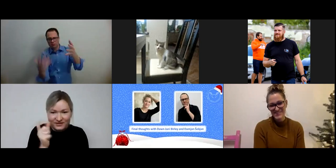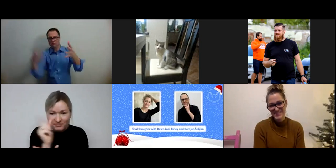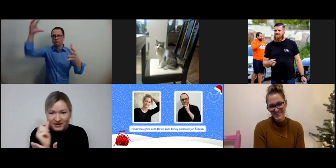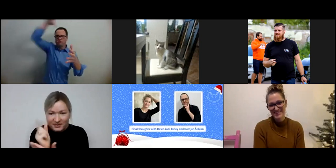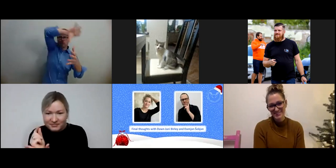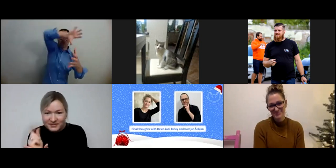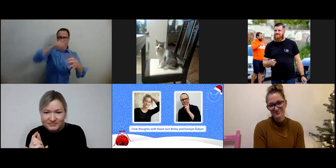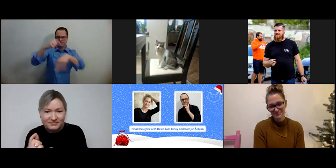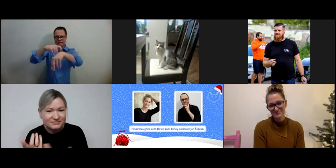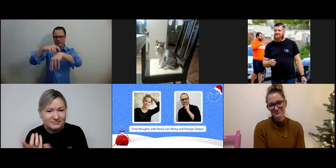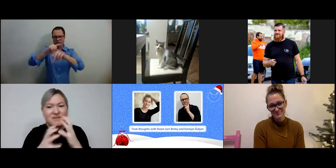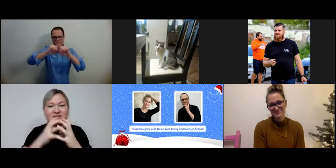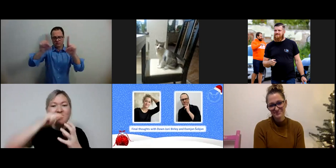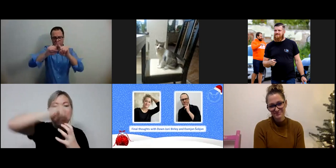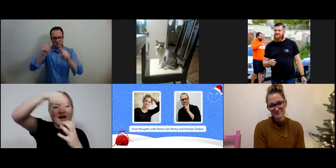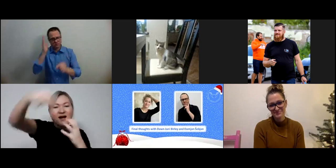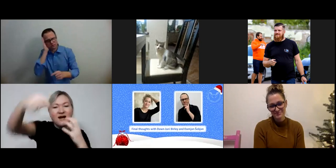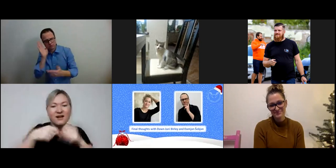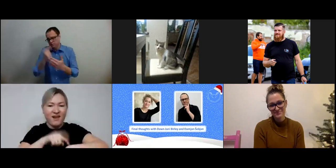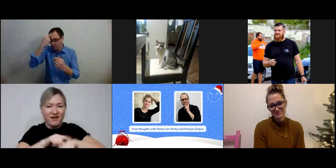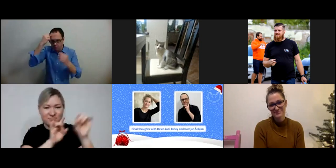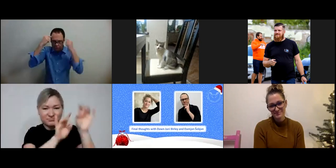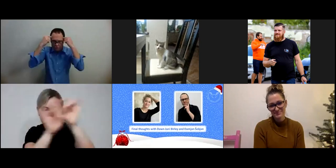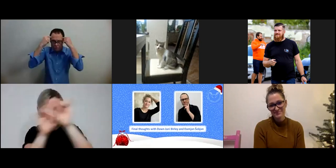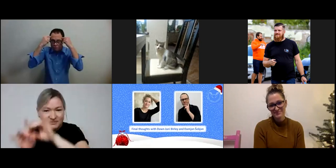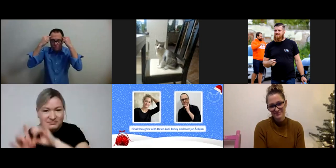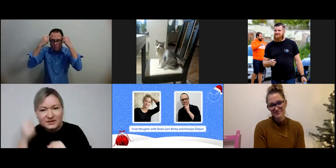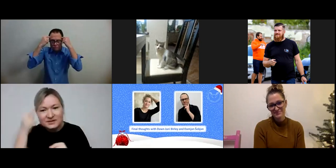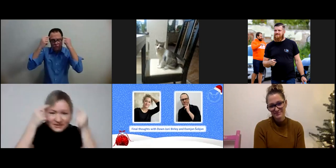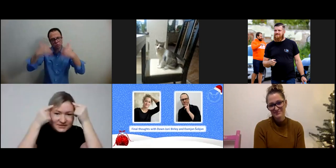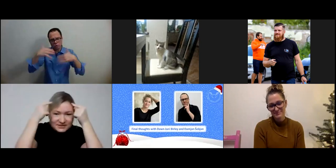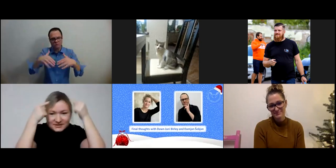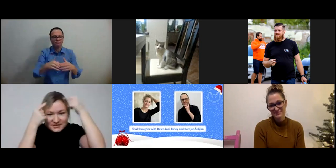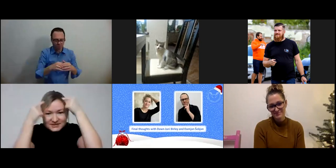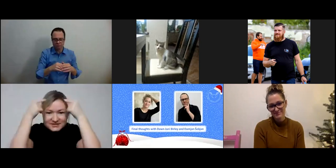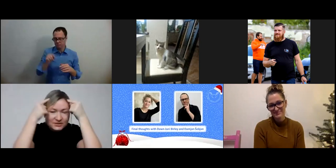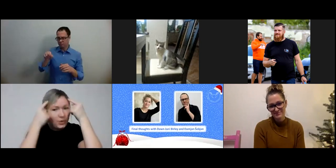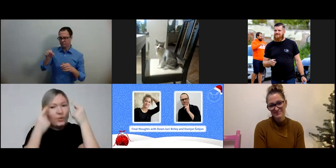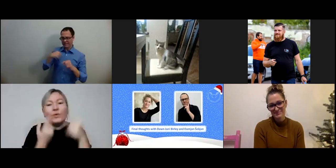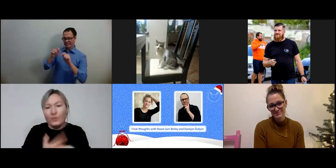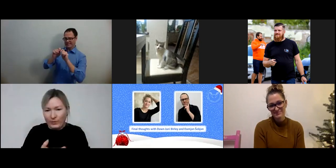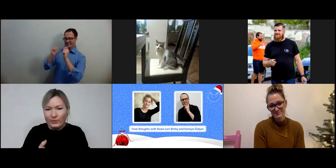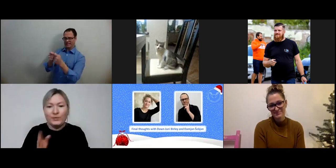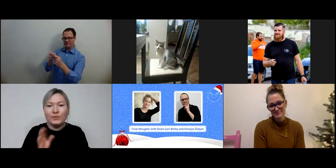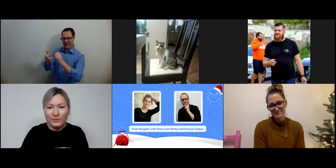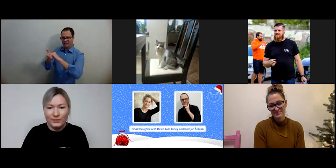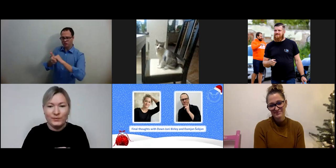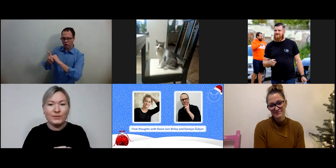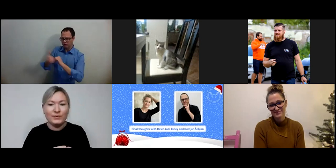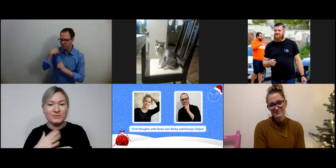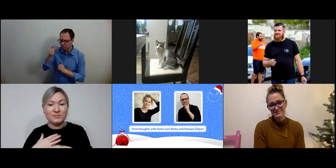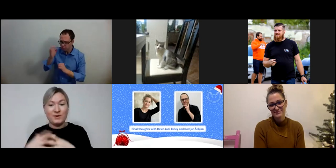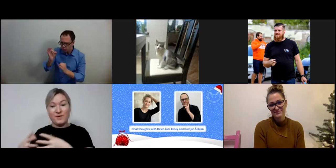I was so busy on my phone that I had to recharge my phone 3 times a day, trying to connect to